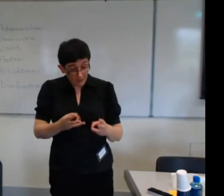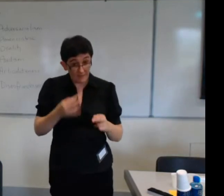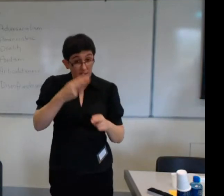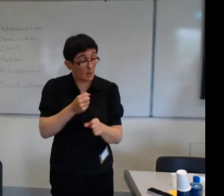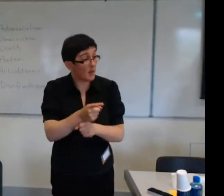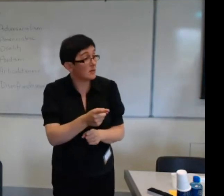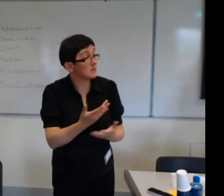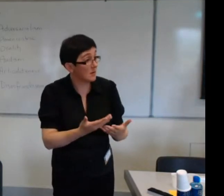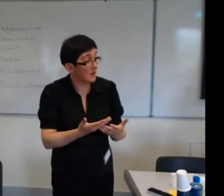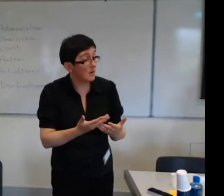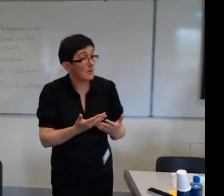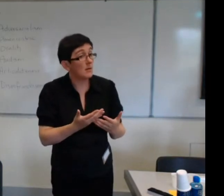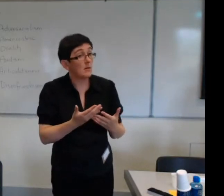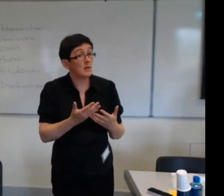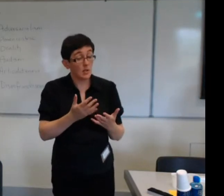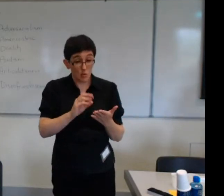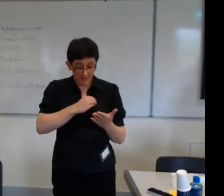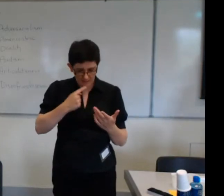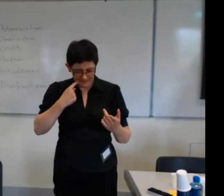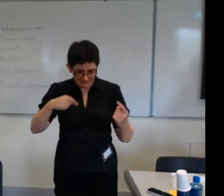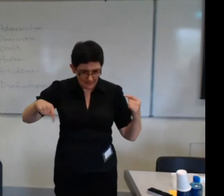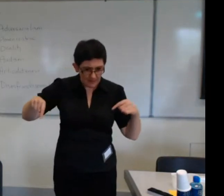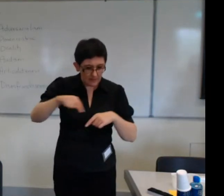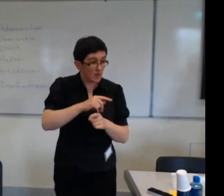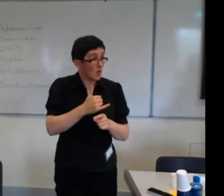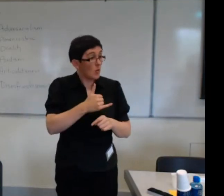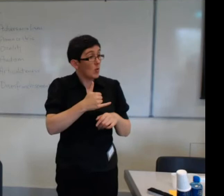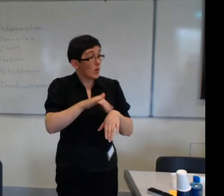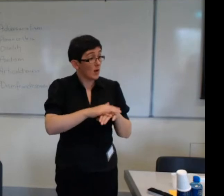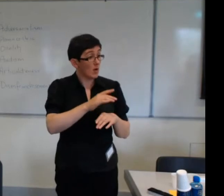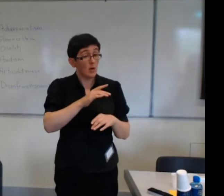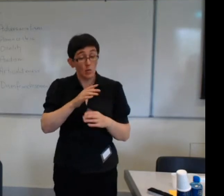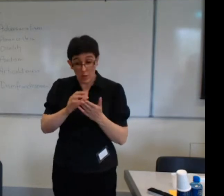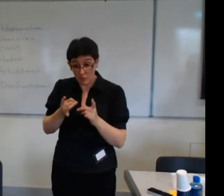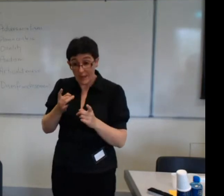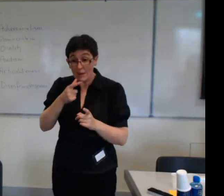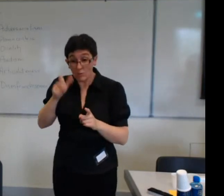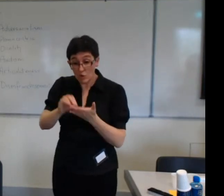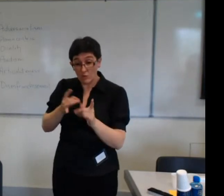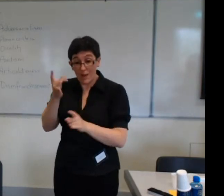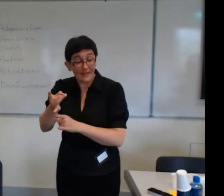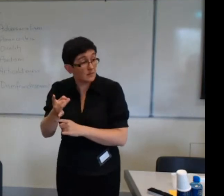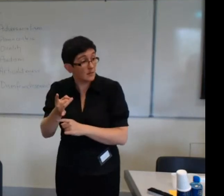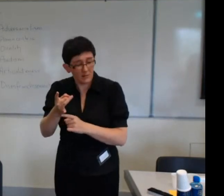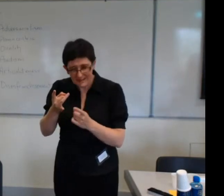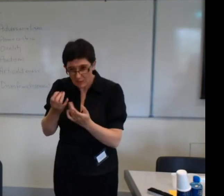complaint. You have to figure it out, yeah? But for a sign language user, they're going to tell you where they were relative to the person. They brush by